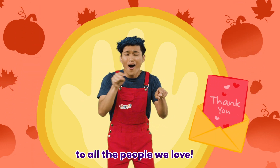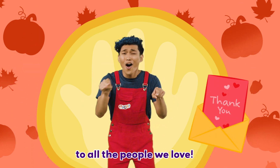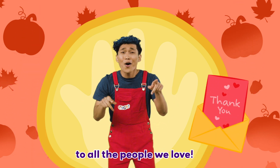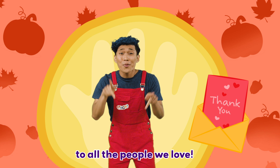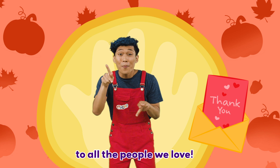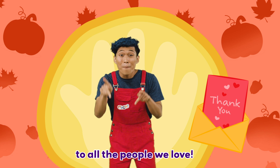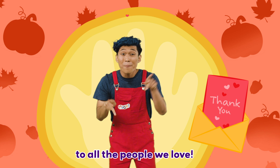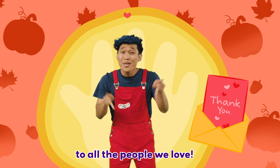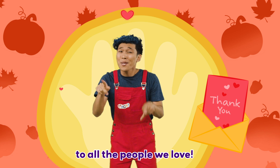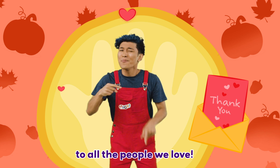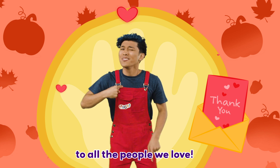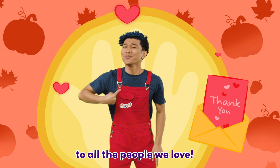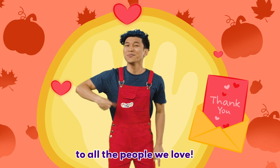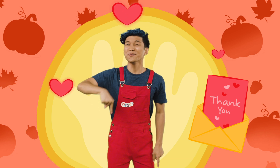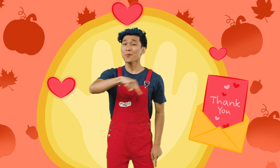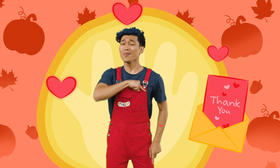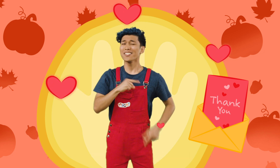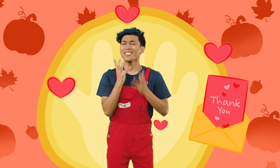we love.